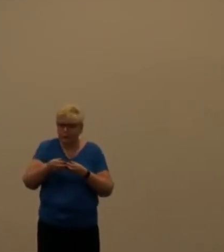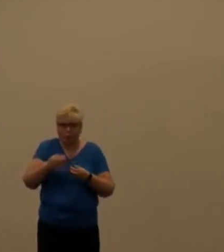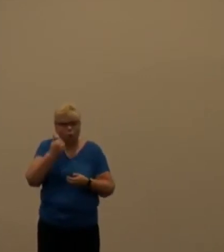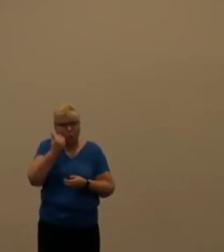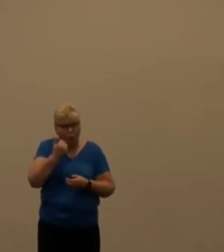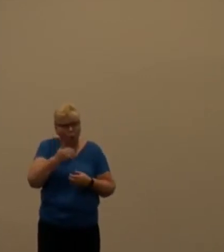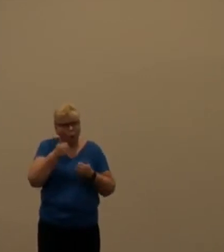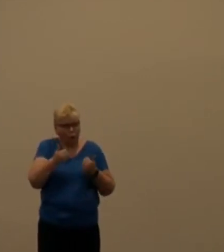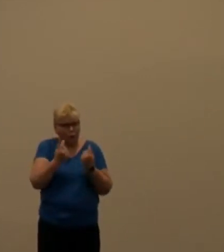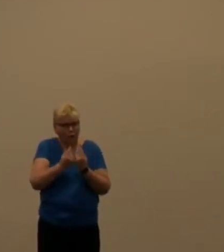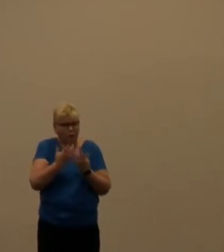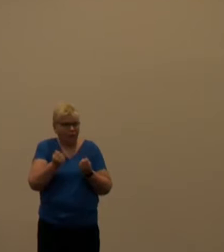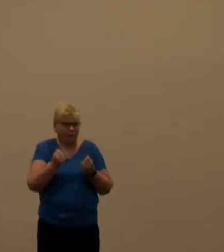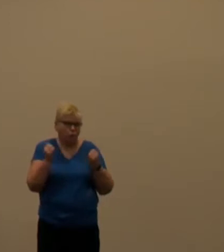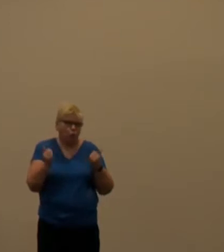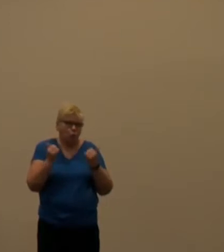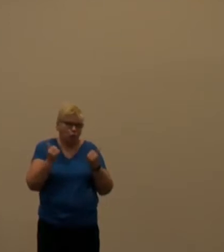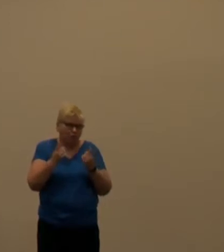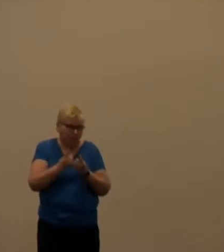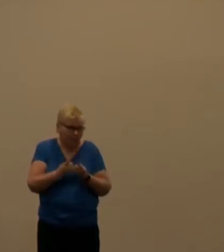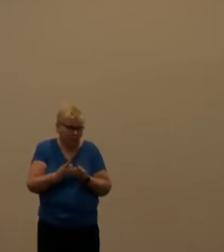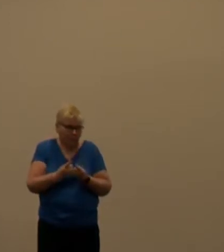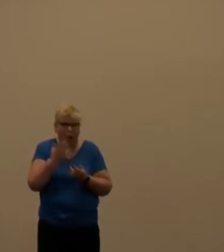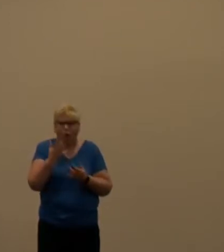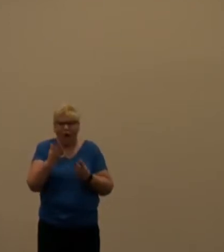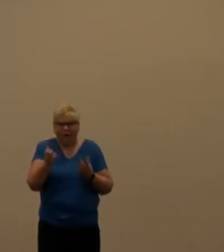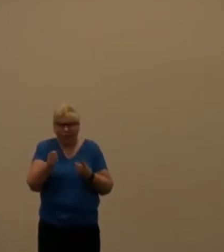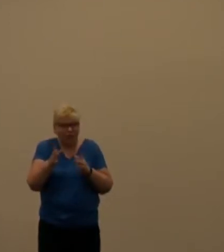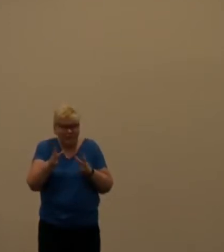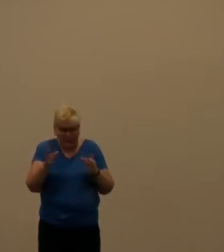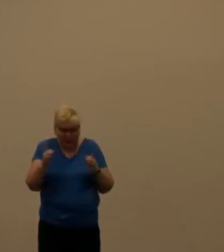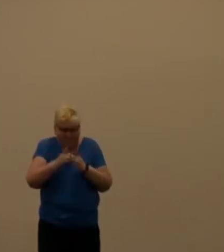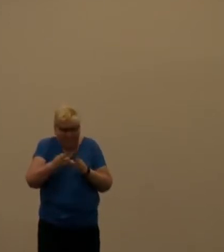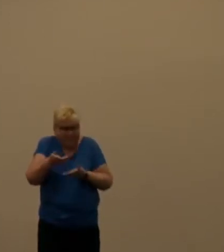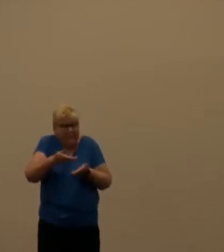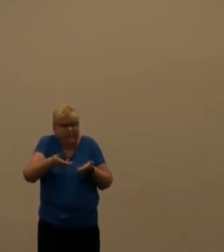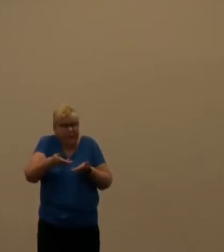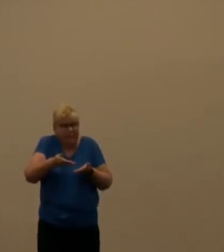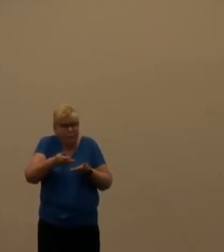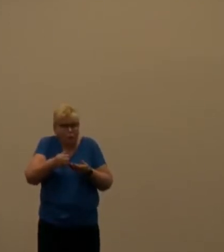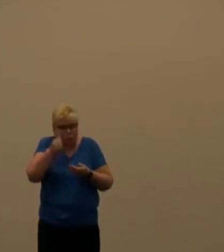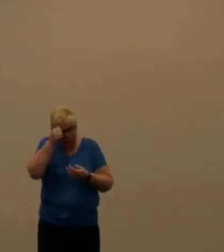always a good thing to have a social event or have a small gathering just to have the people get to know each other in a